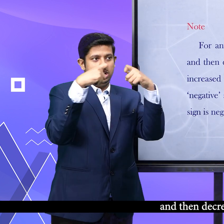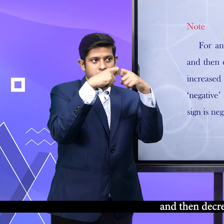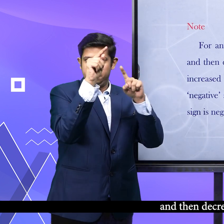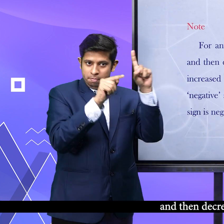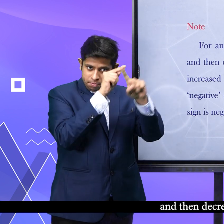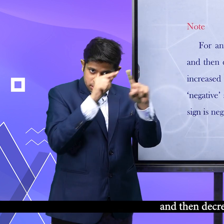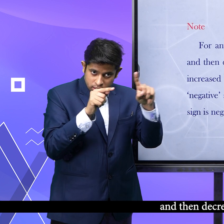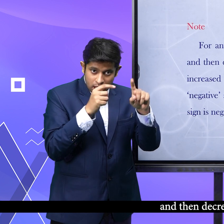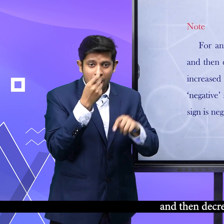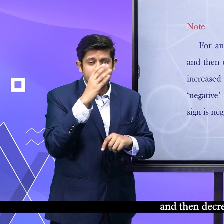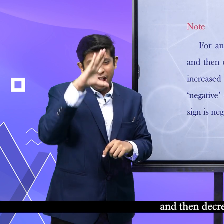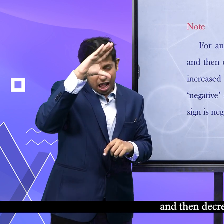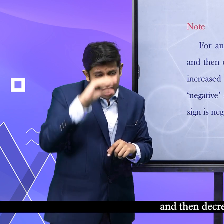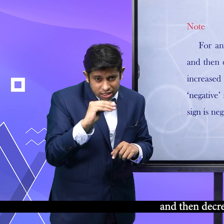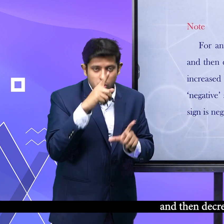decreased by y%,